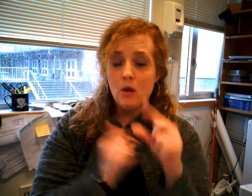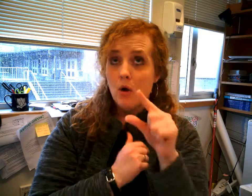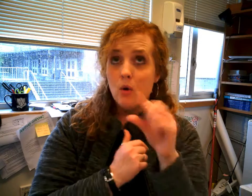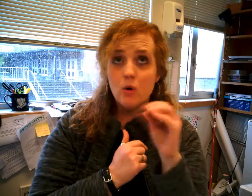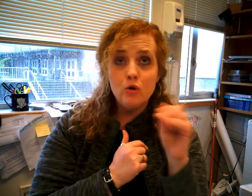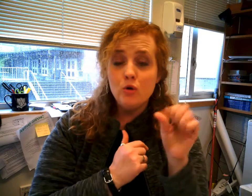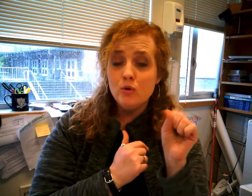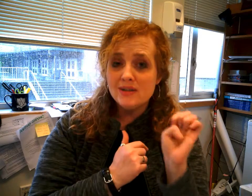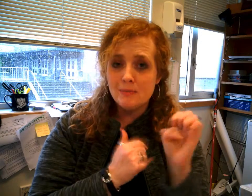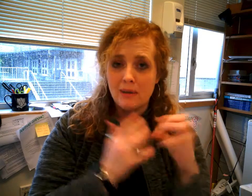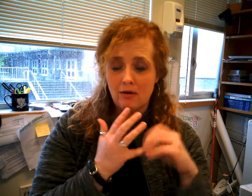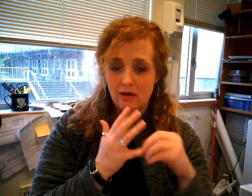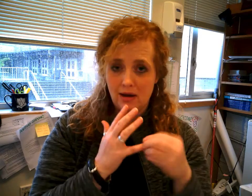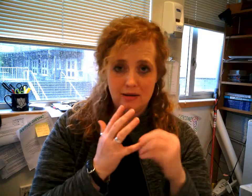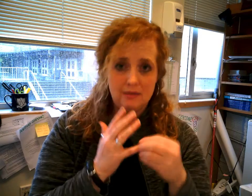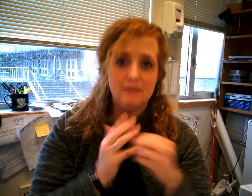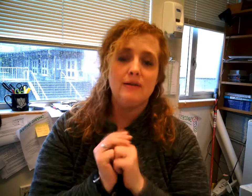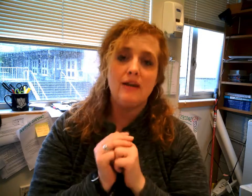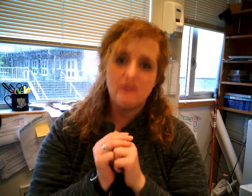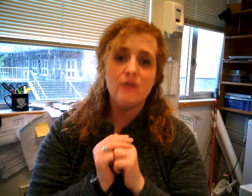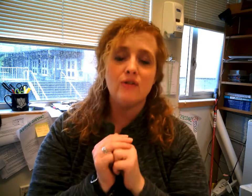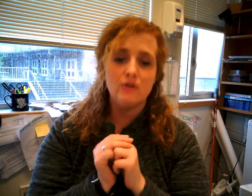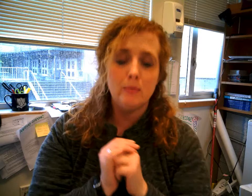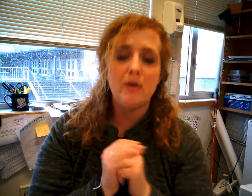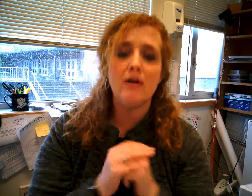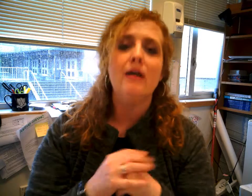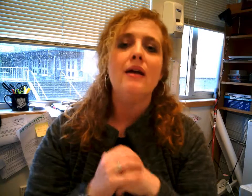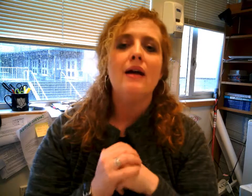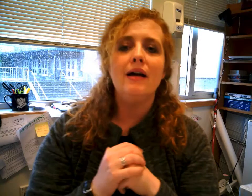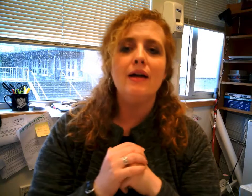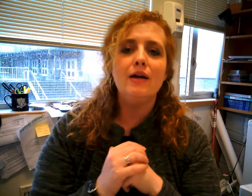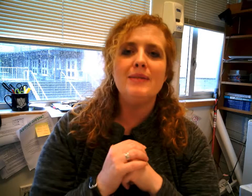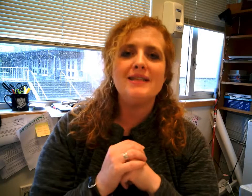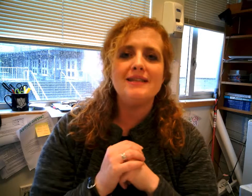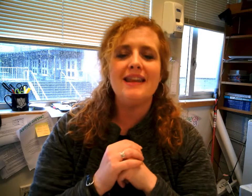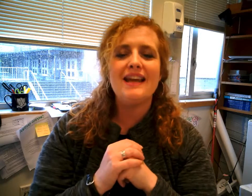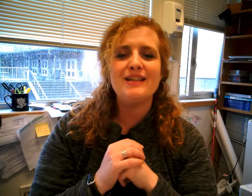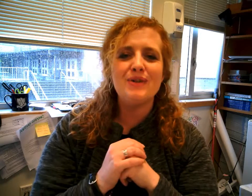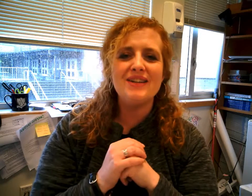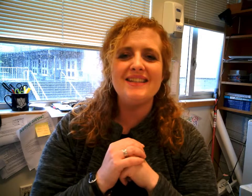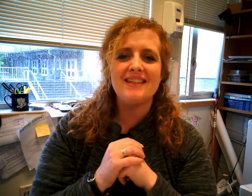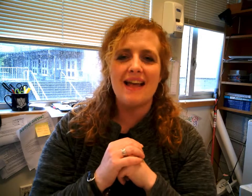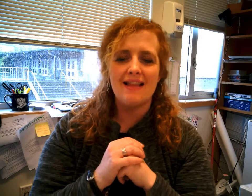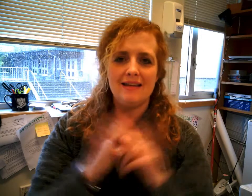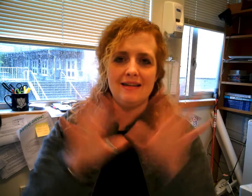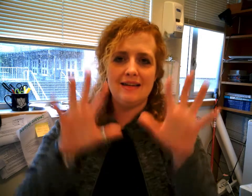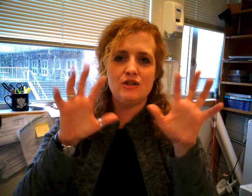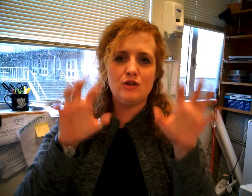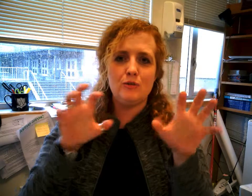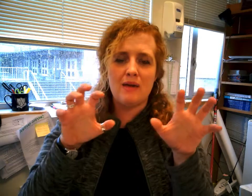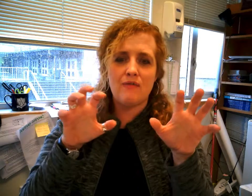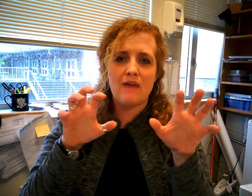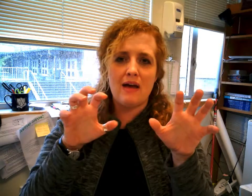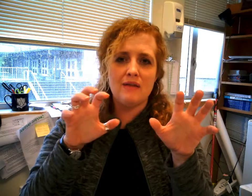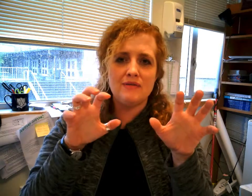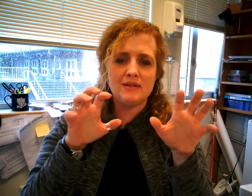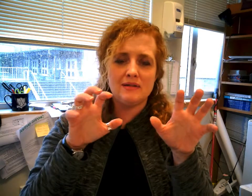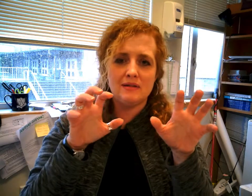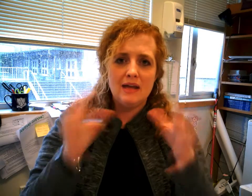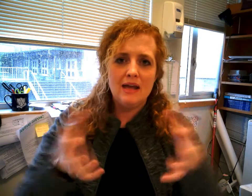or gooseberry. Yes, there is a gooseberry. The next word is salad, is 2 bent 5s.